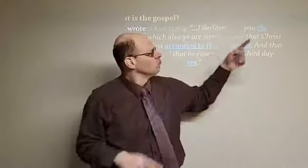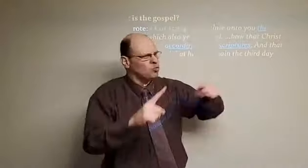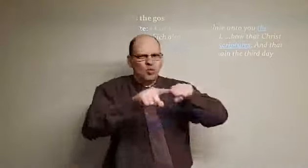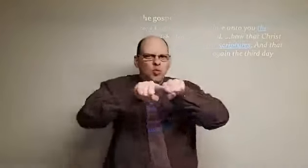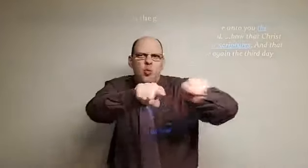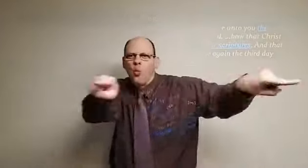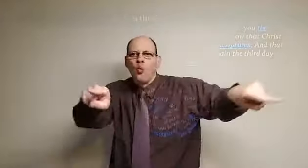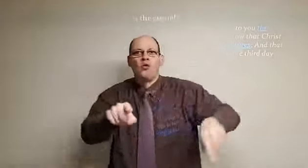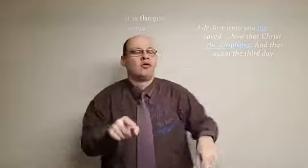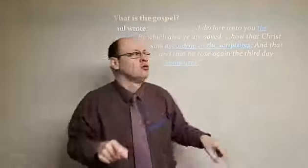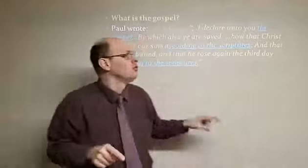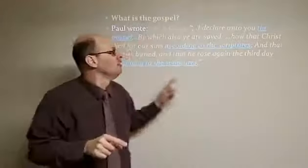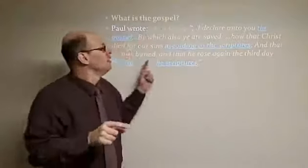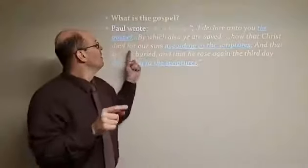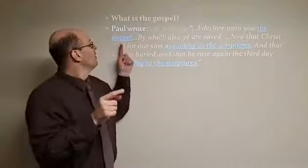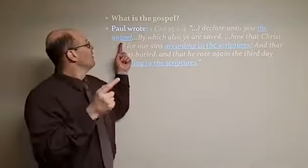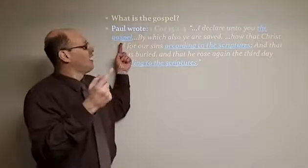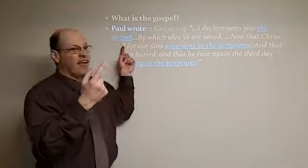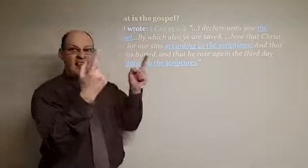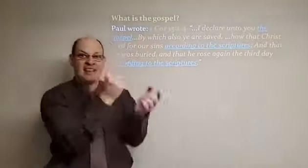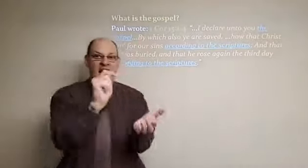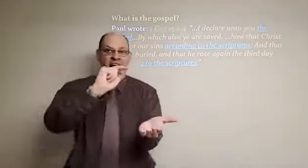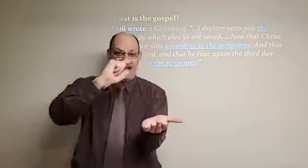he said i declare unto you the gospel